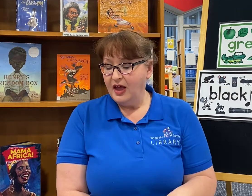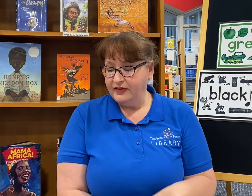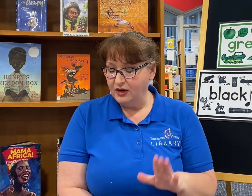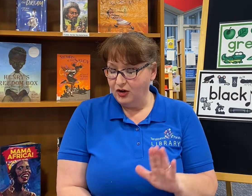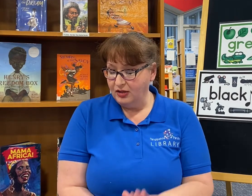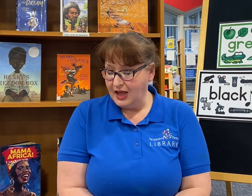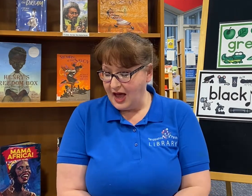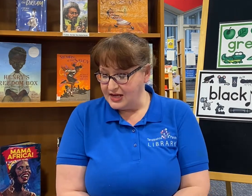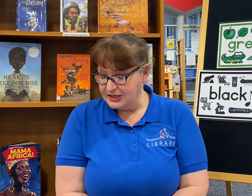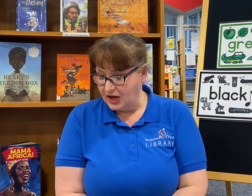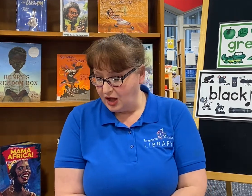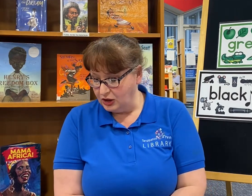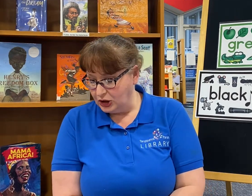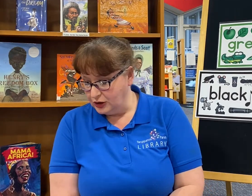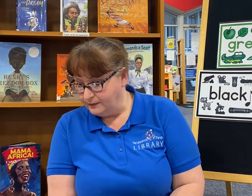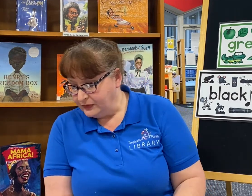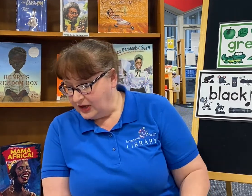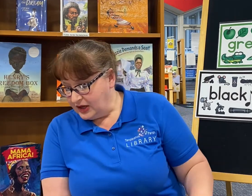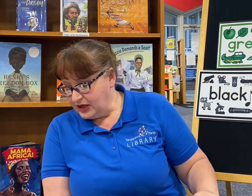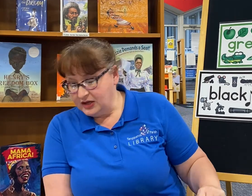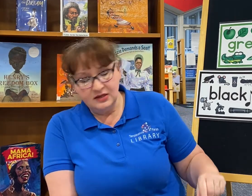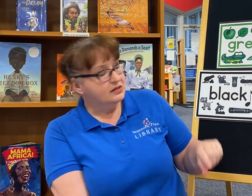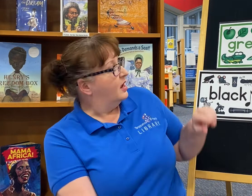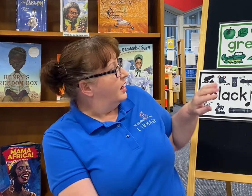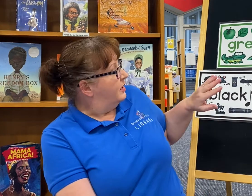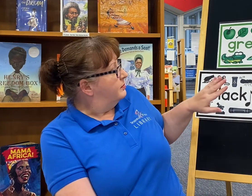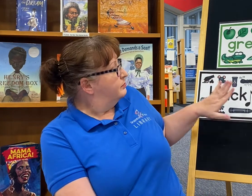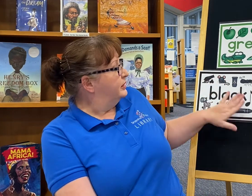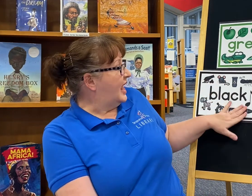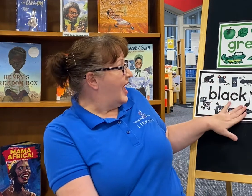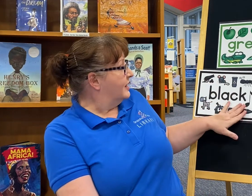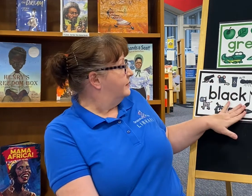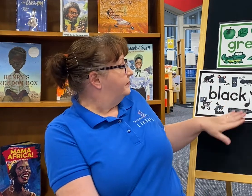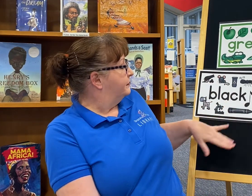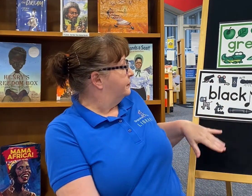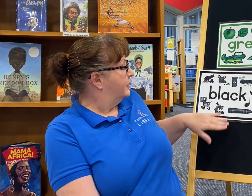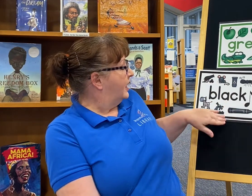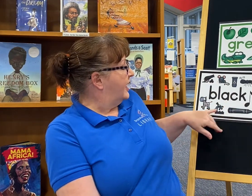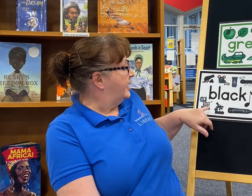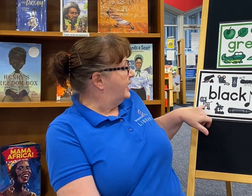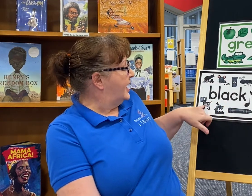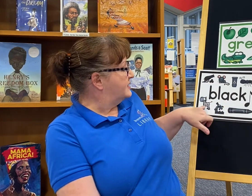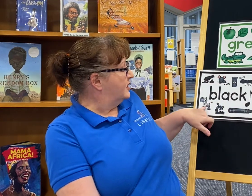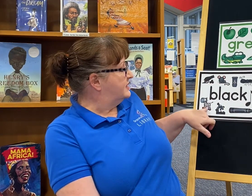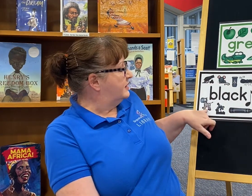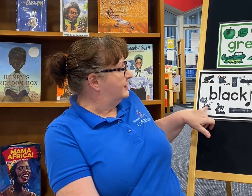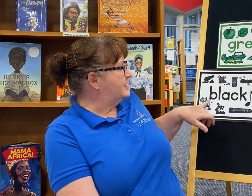then our last color is black. And it has these